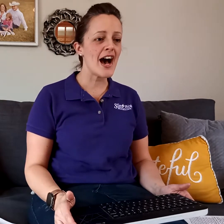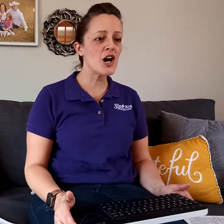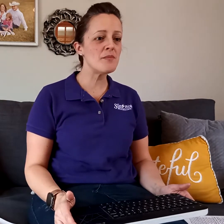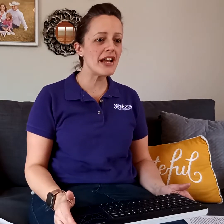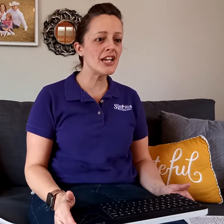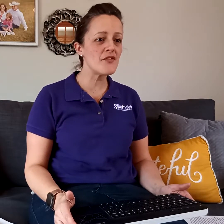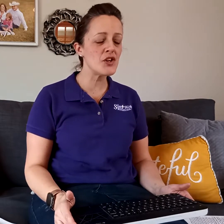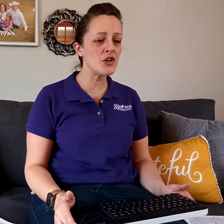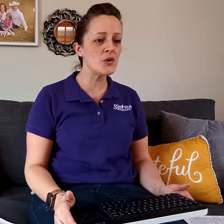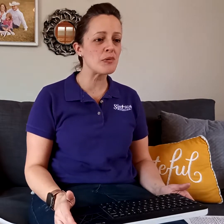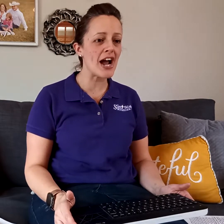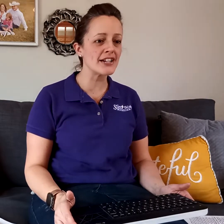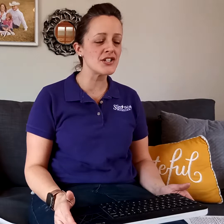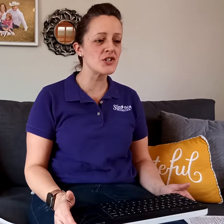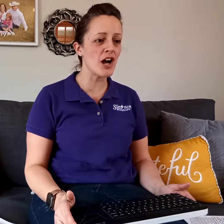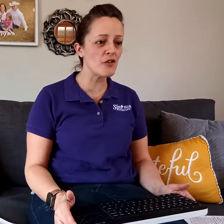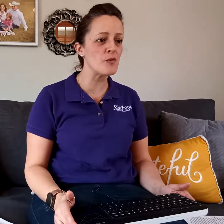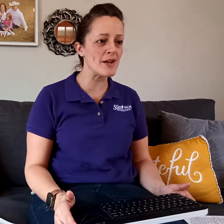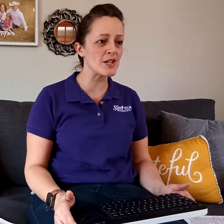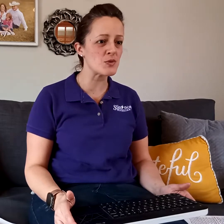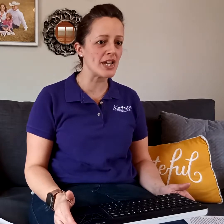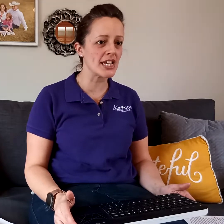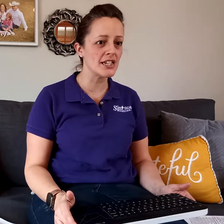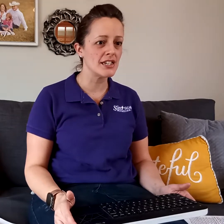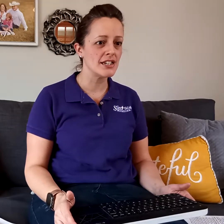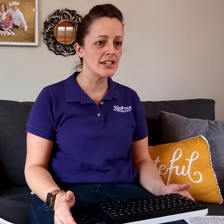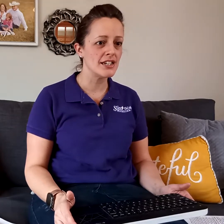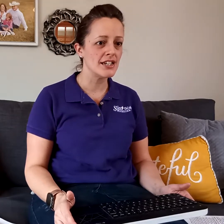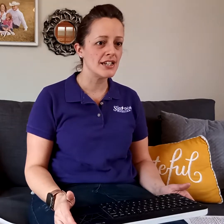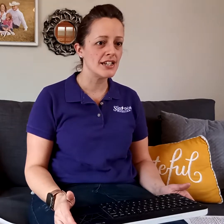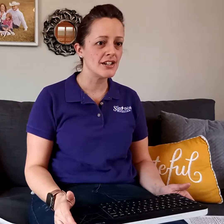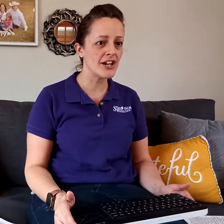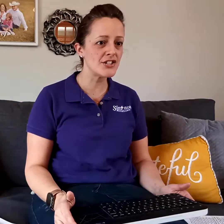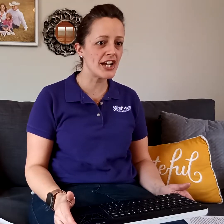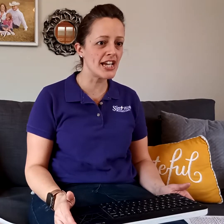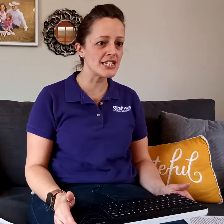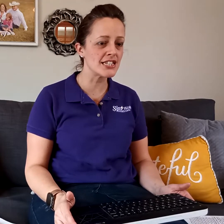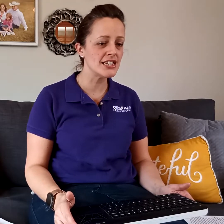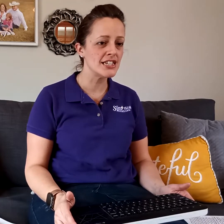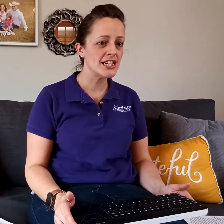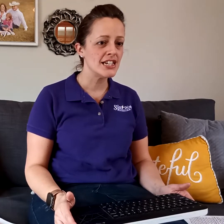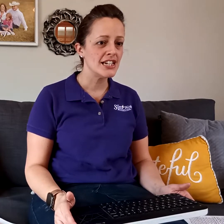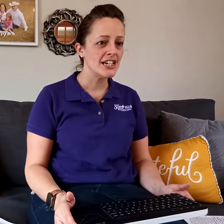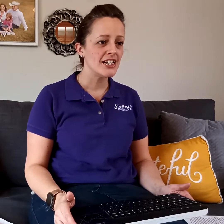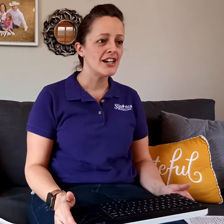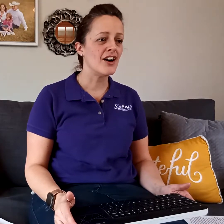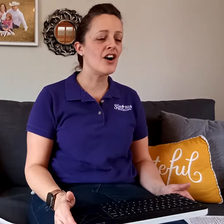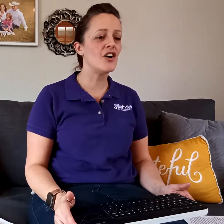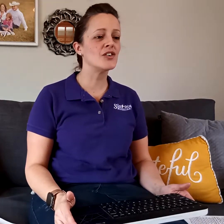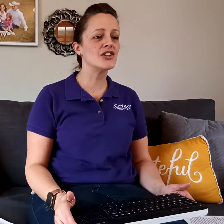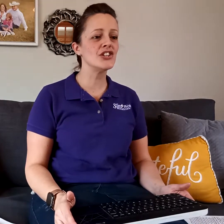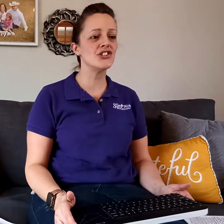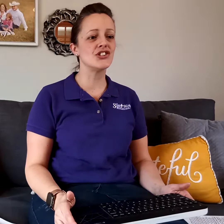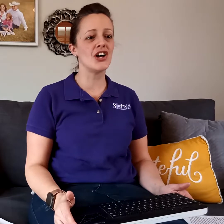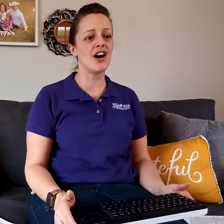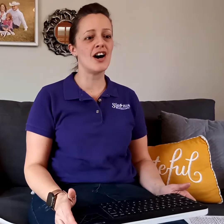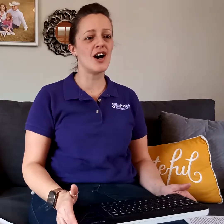How many of you practiced your alphabet this week? Raise your hands. Oh, good